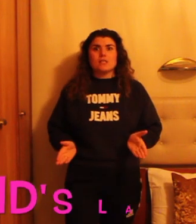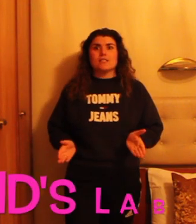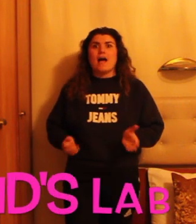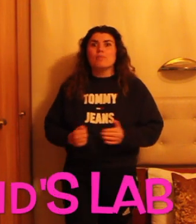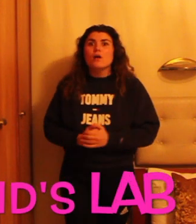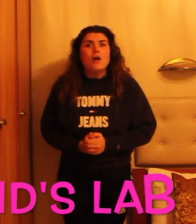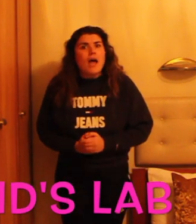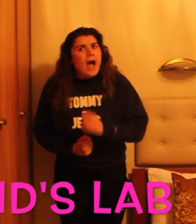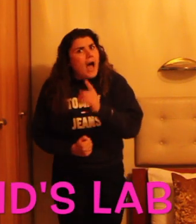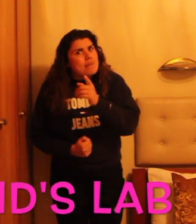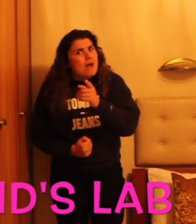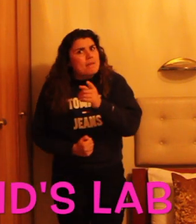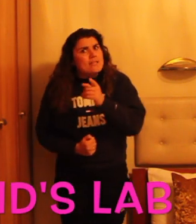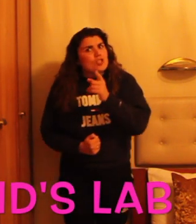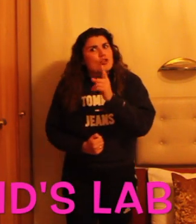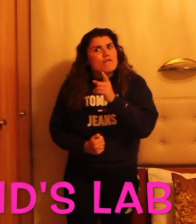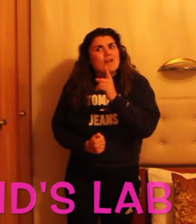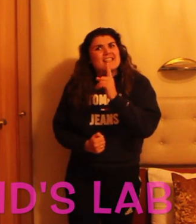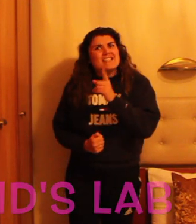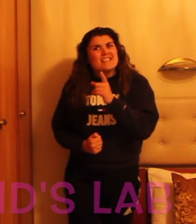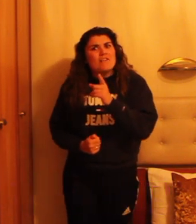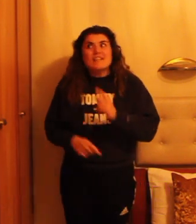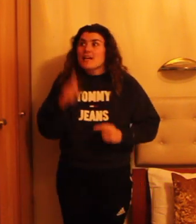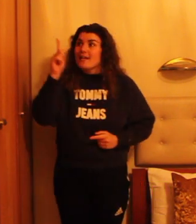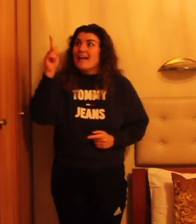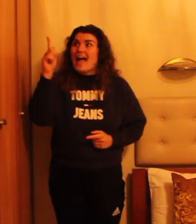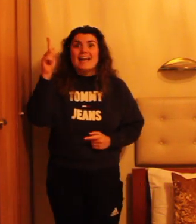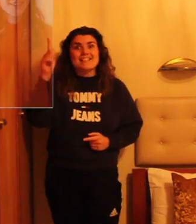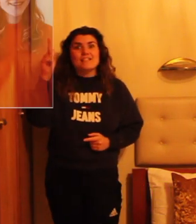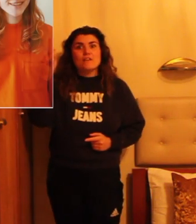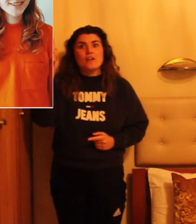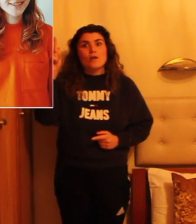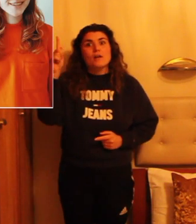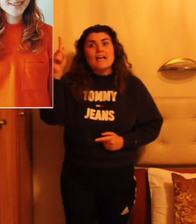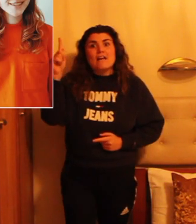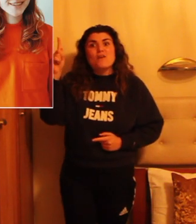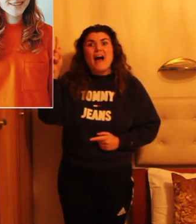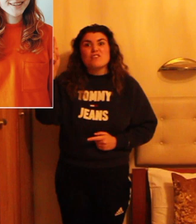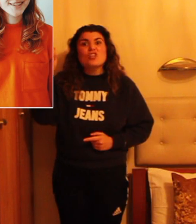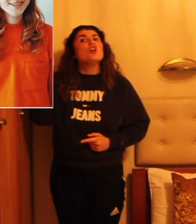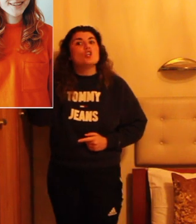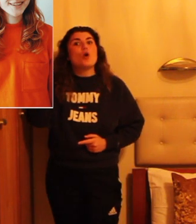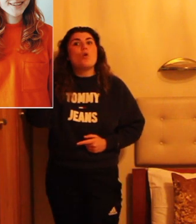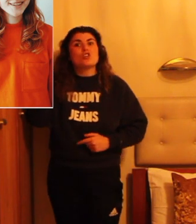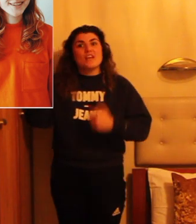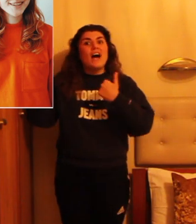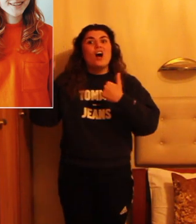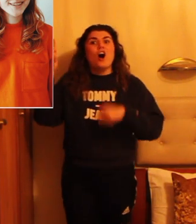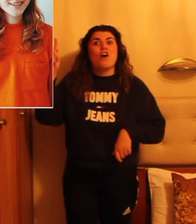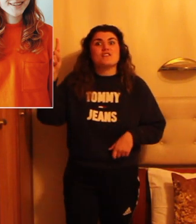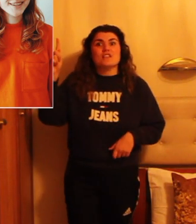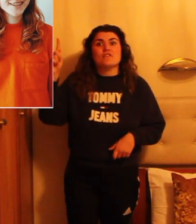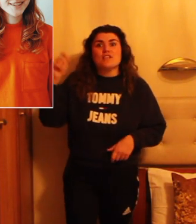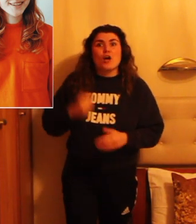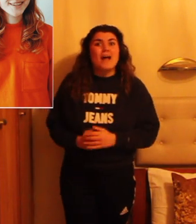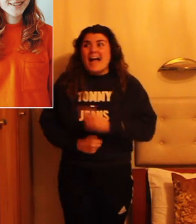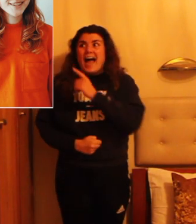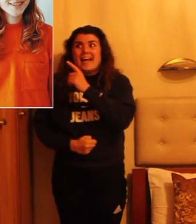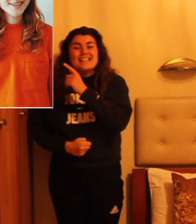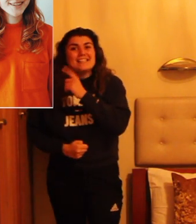Lab! And that means that you've already discovered Alice's video. If you haven't, go watch that after this video. Alice set